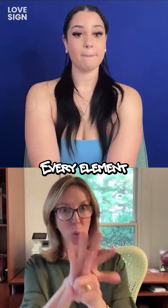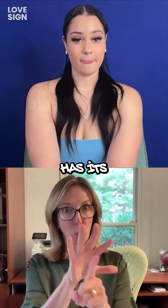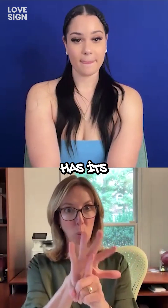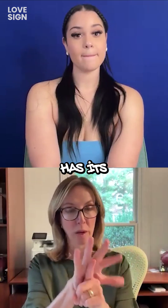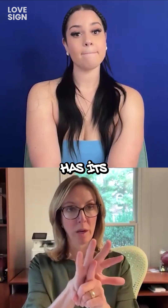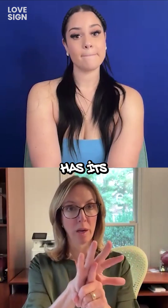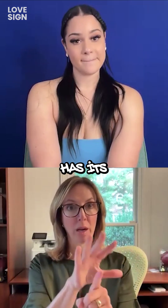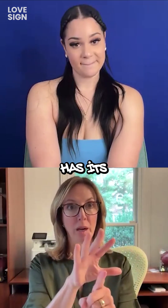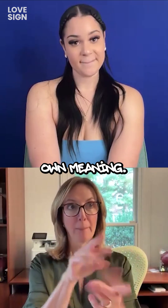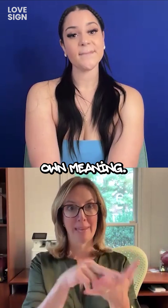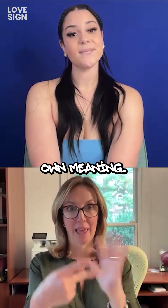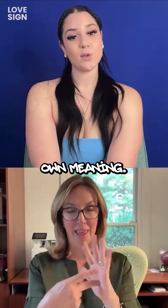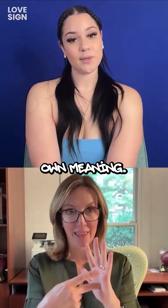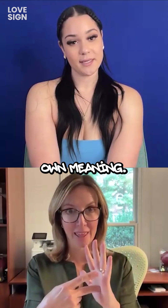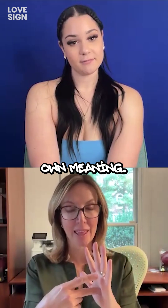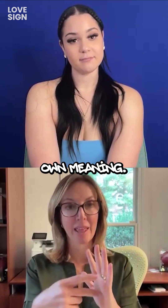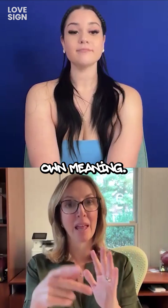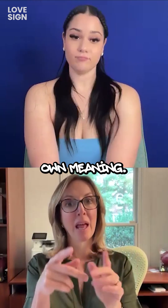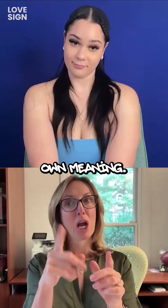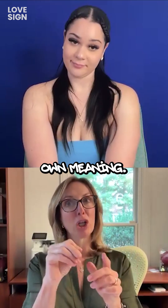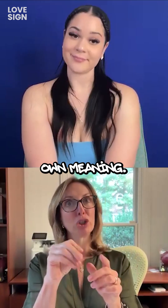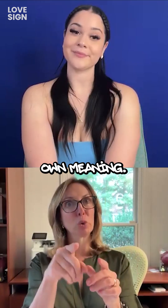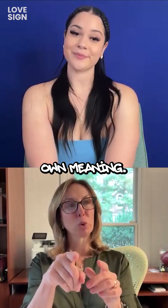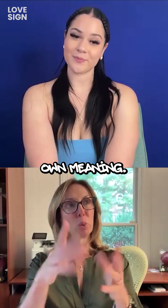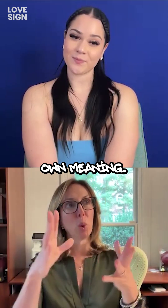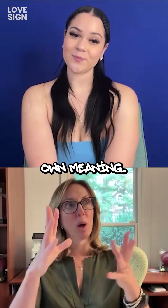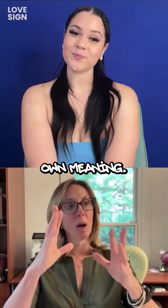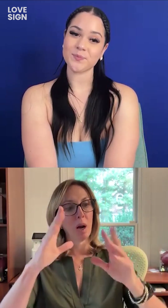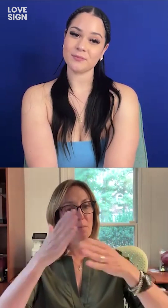Every element has its own meaning.